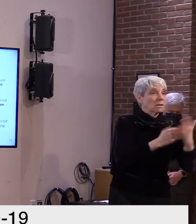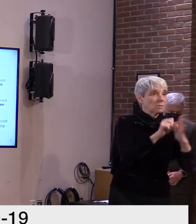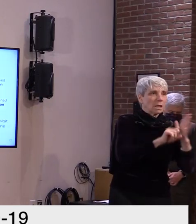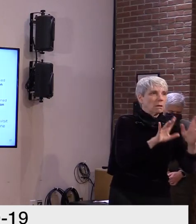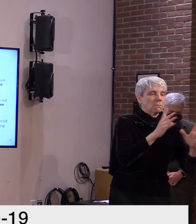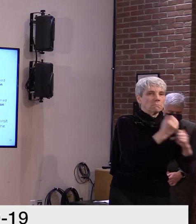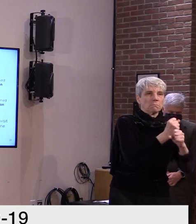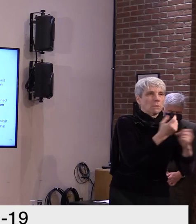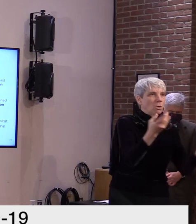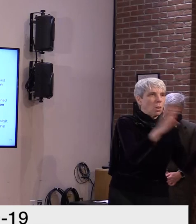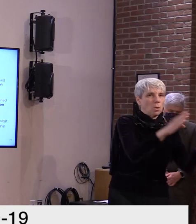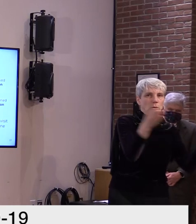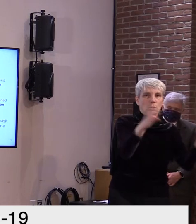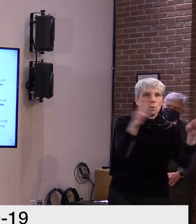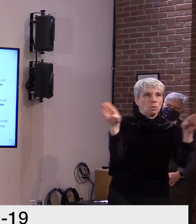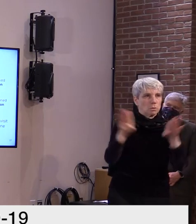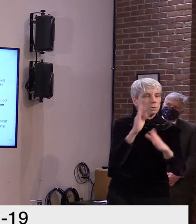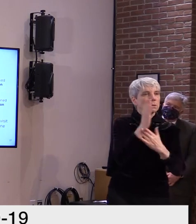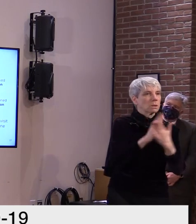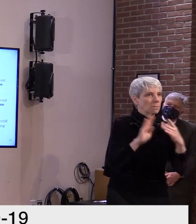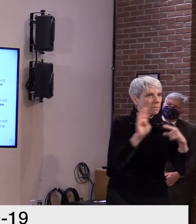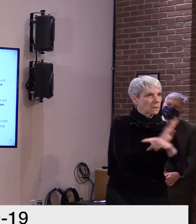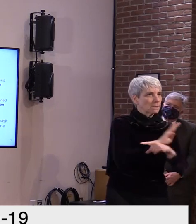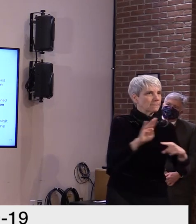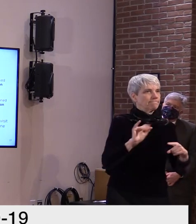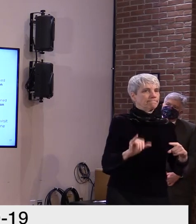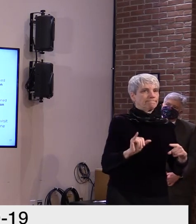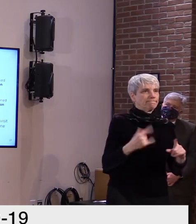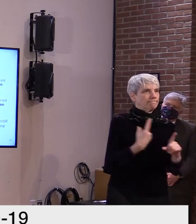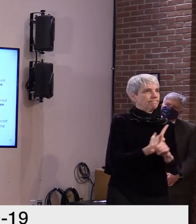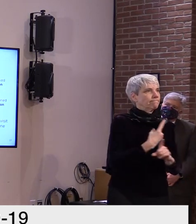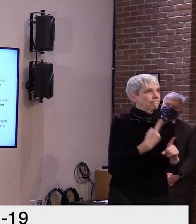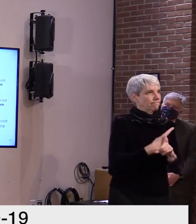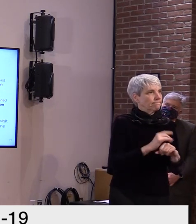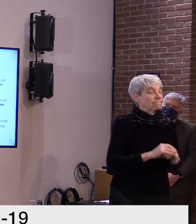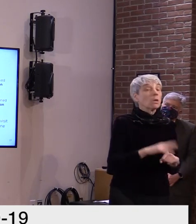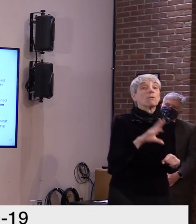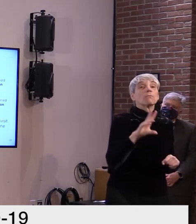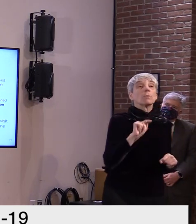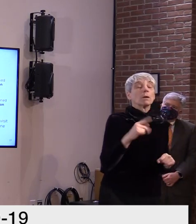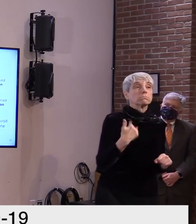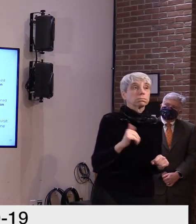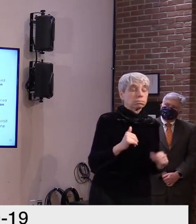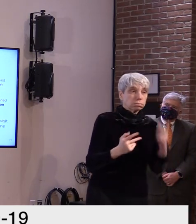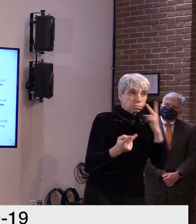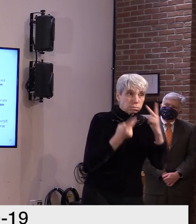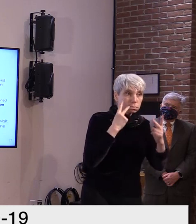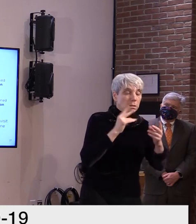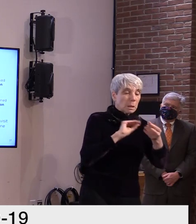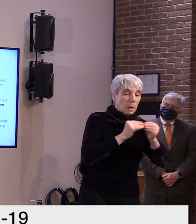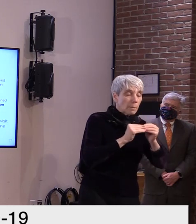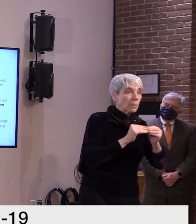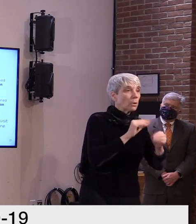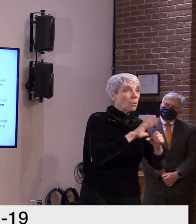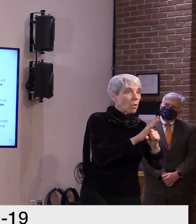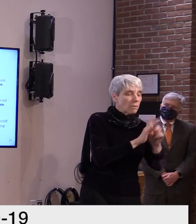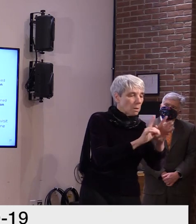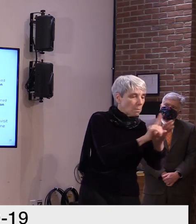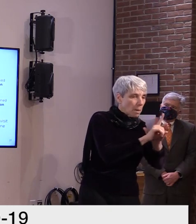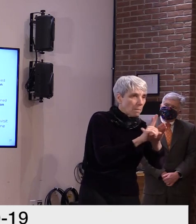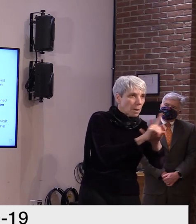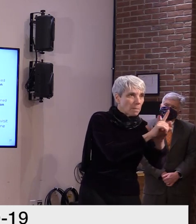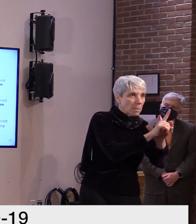states. Here in Vermont, we continue to see more cases reported every day and growing numbers